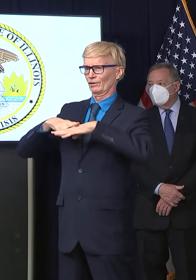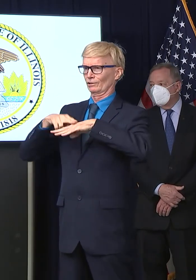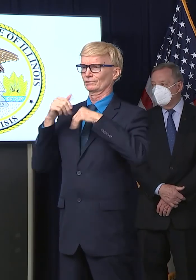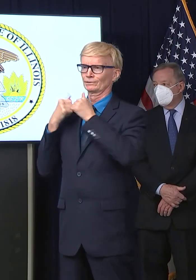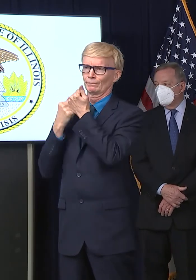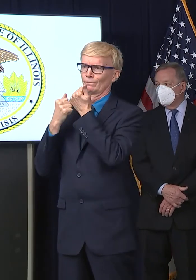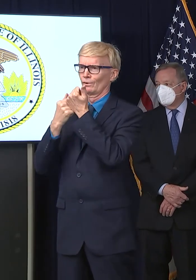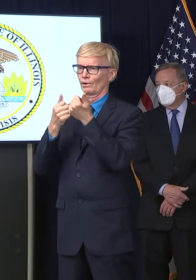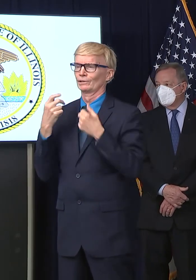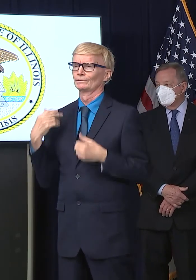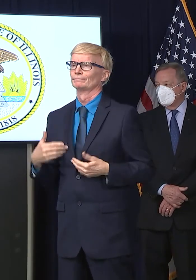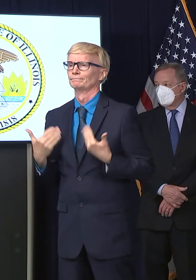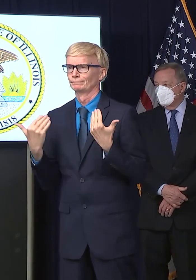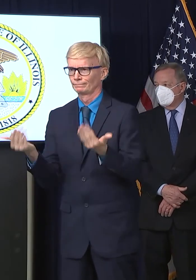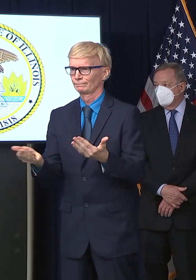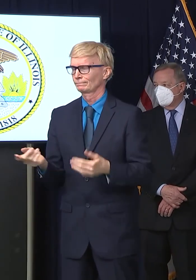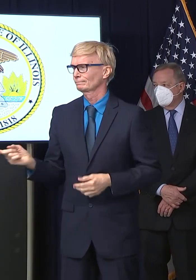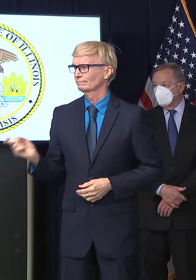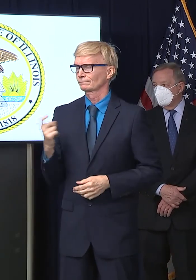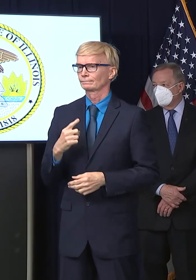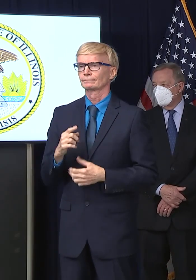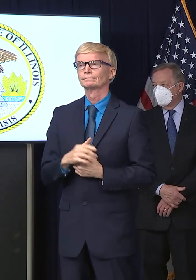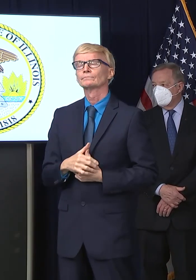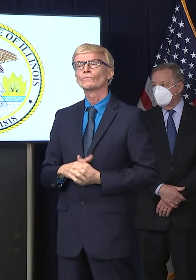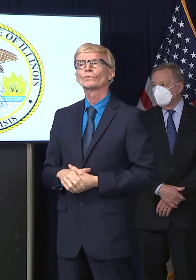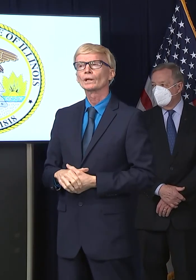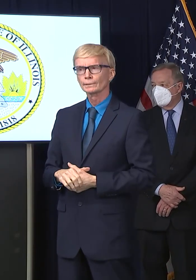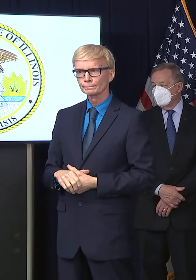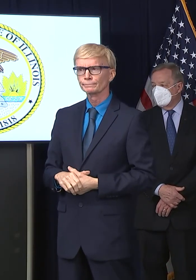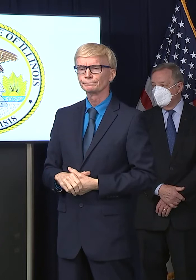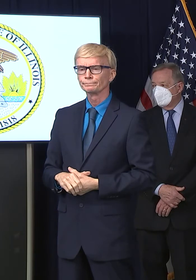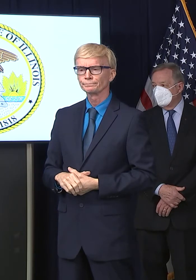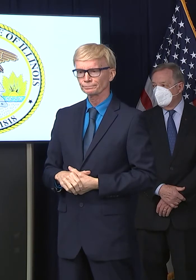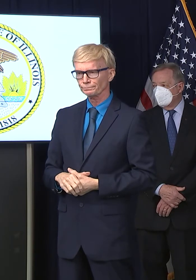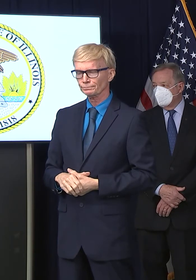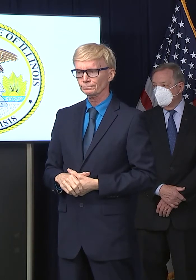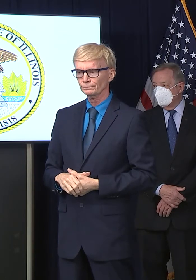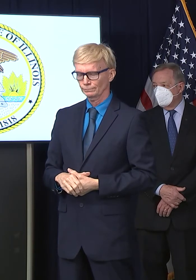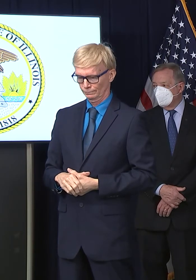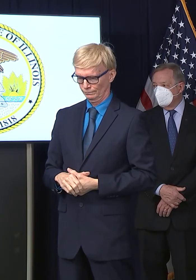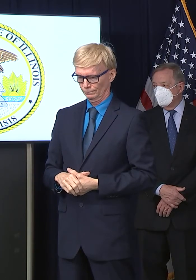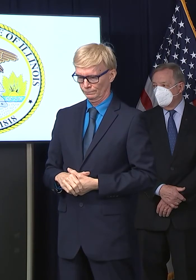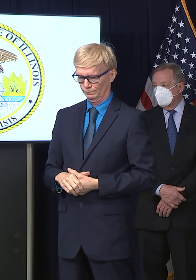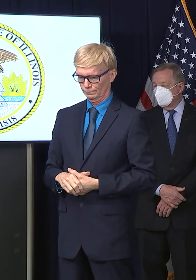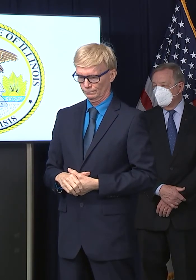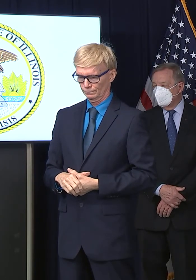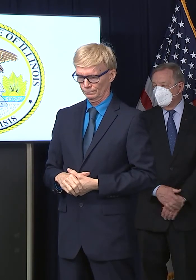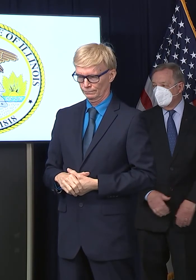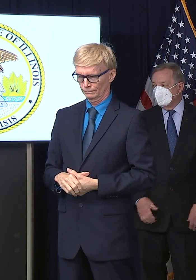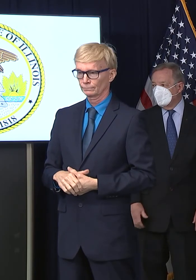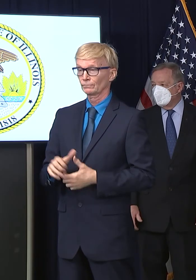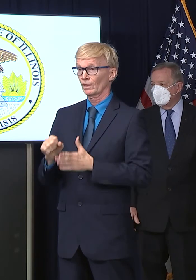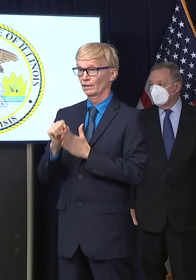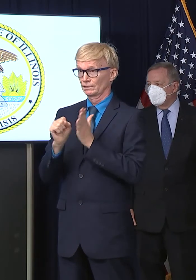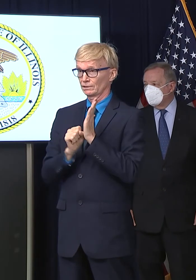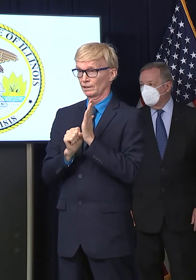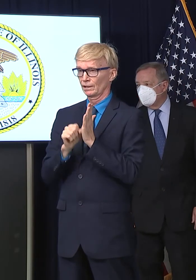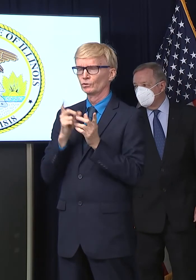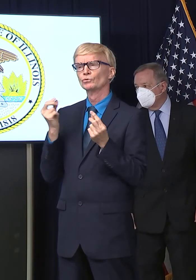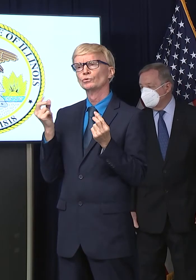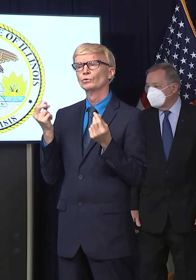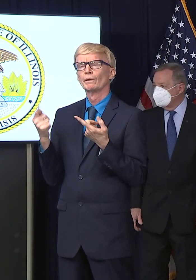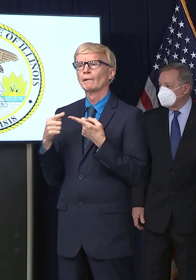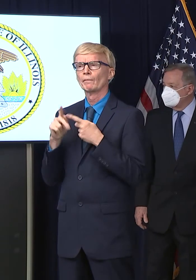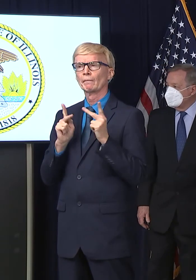going forward. All right, we got two more. This is Aaron at the Hyde Park Herald. What is the state going to do about vaccine hesitancy? We are